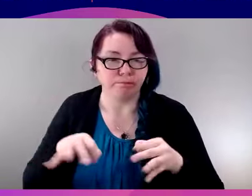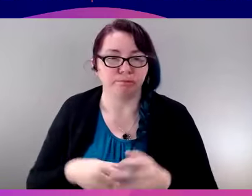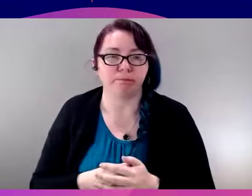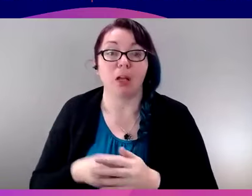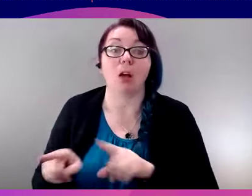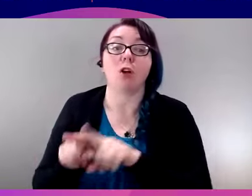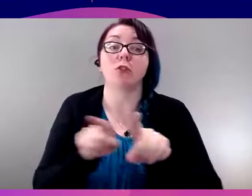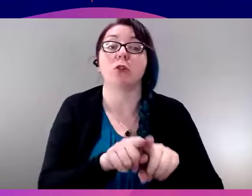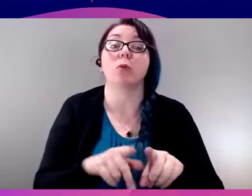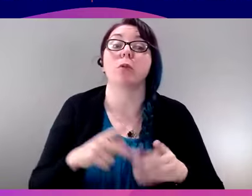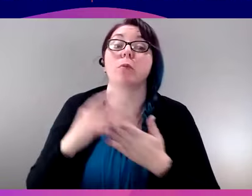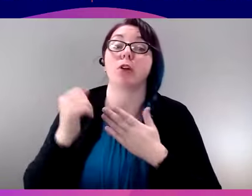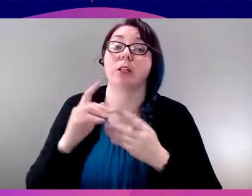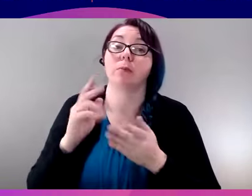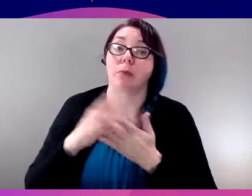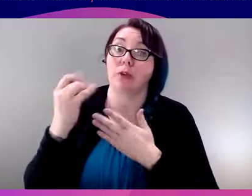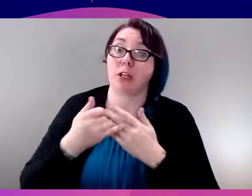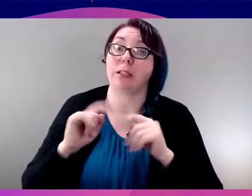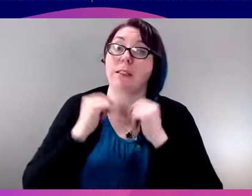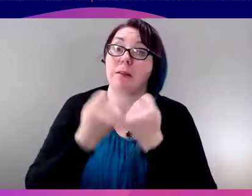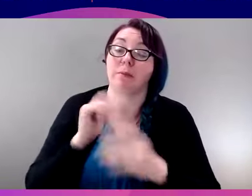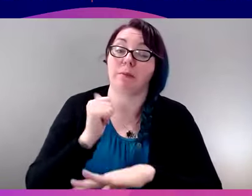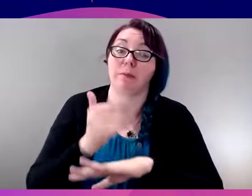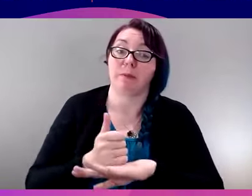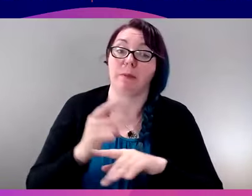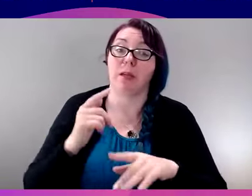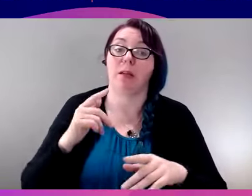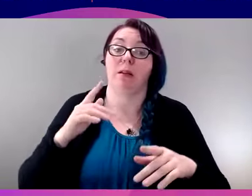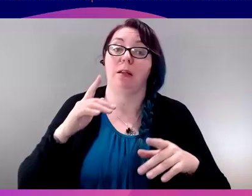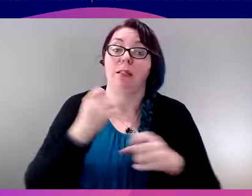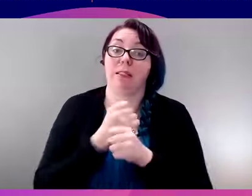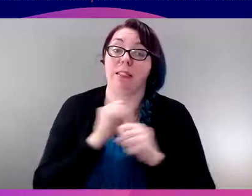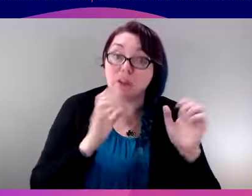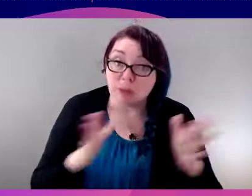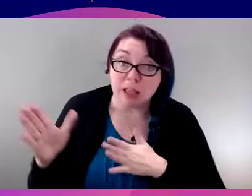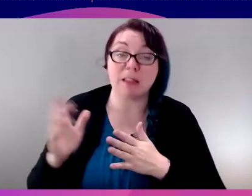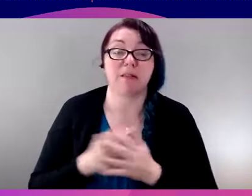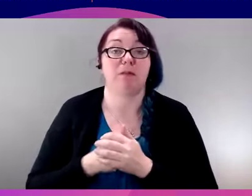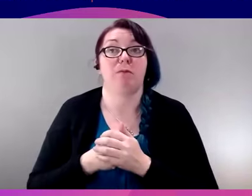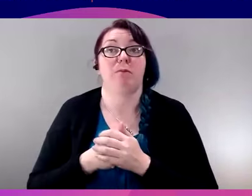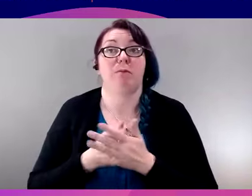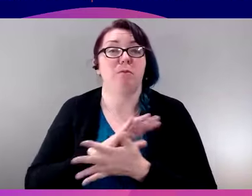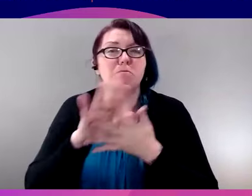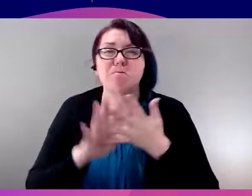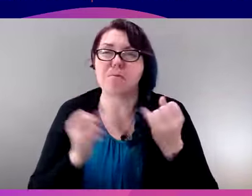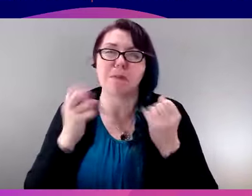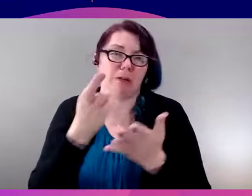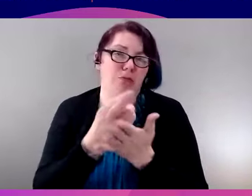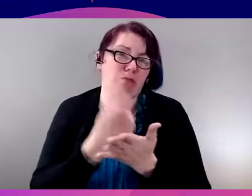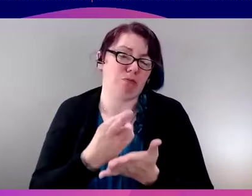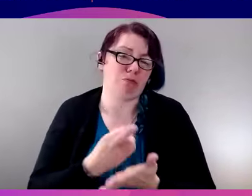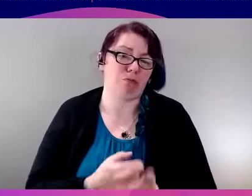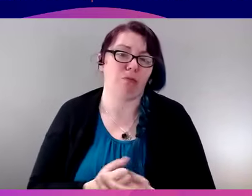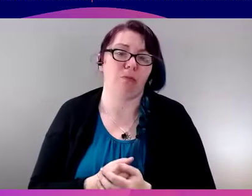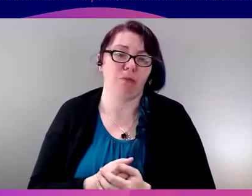as tools to support survivors in finding resources and support. The resources for helping to find support includes a guide for